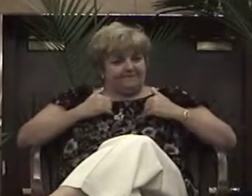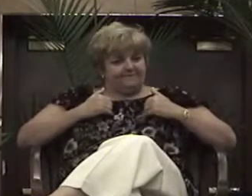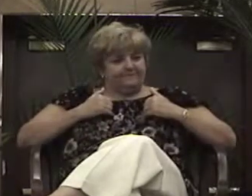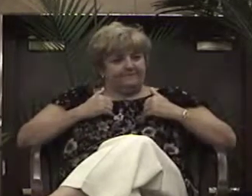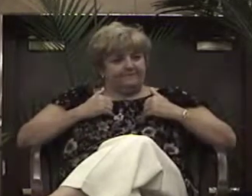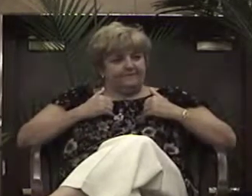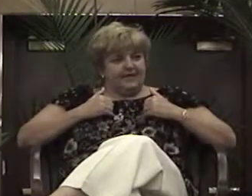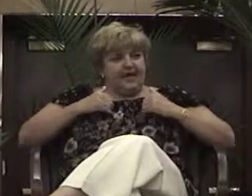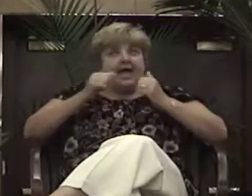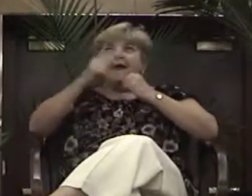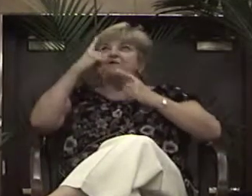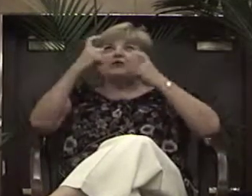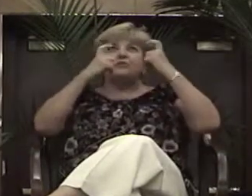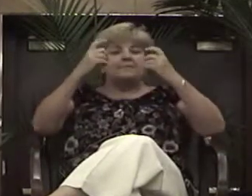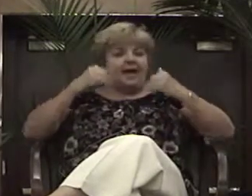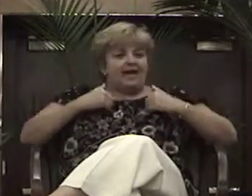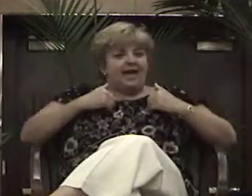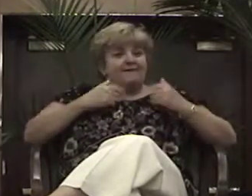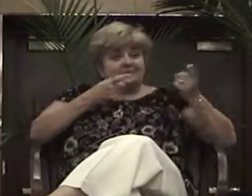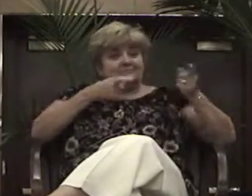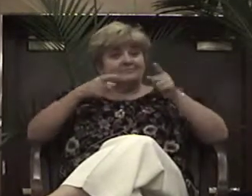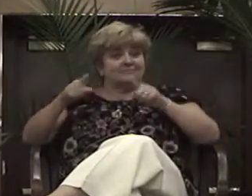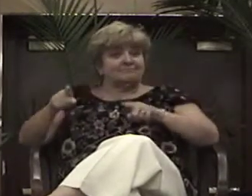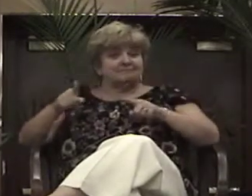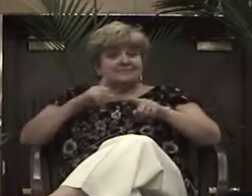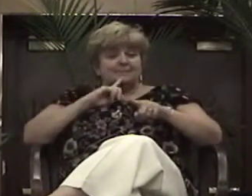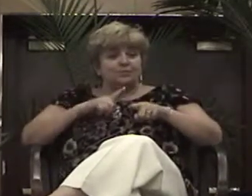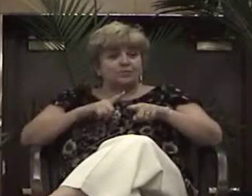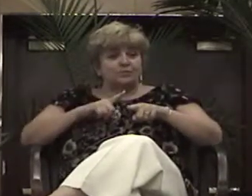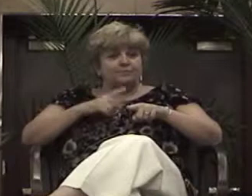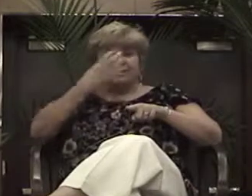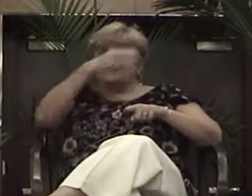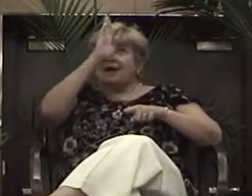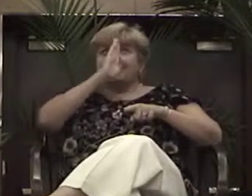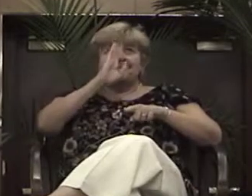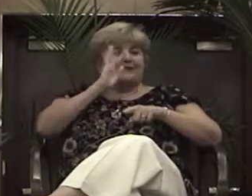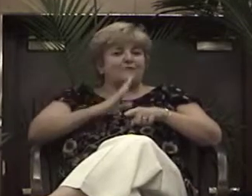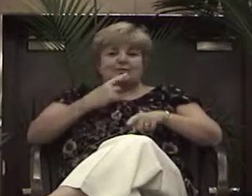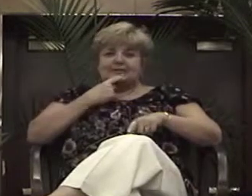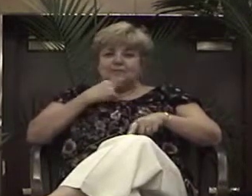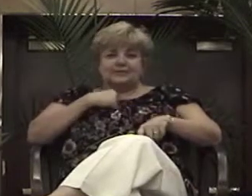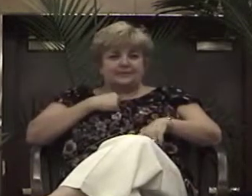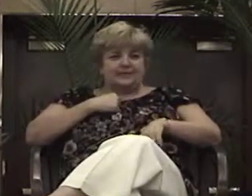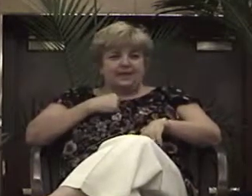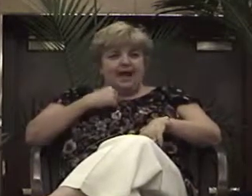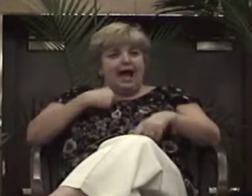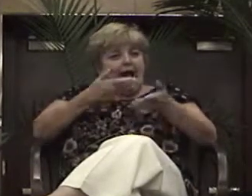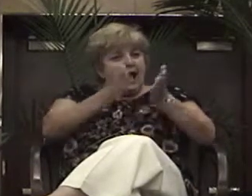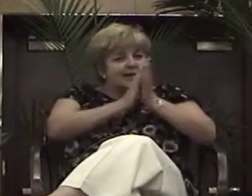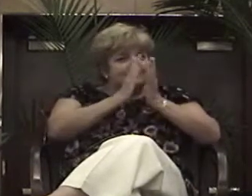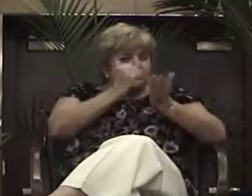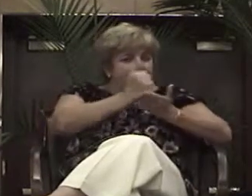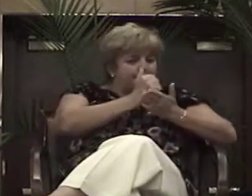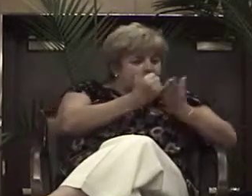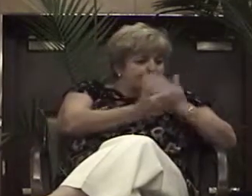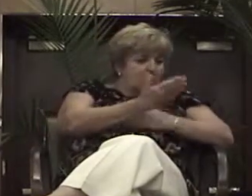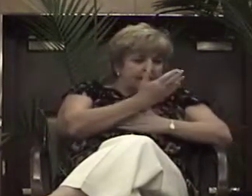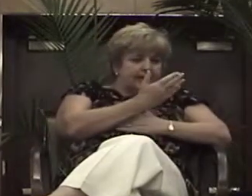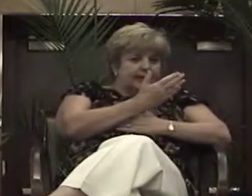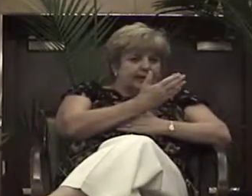dream I've ever had has come true. God has never let me down. I ask for help every morning. I do a step 10 in my den